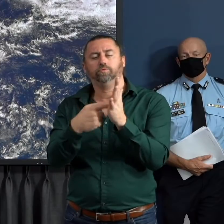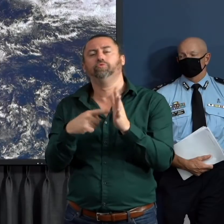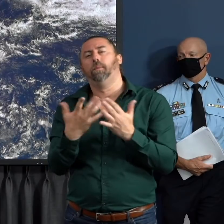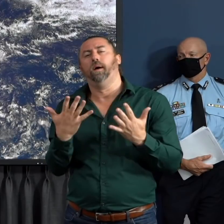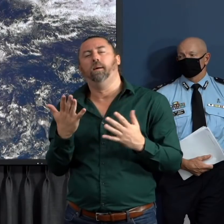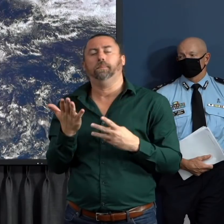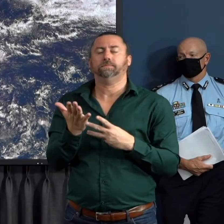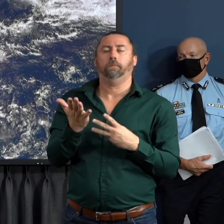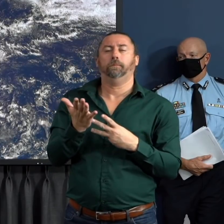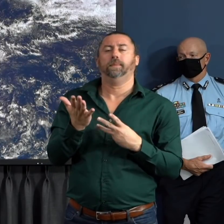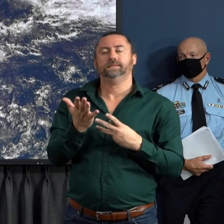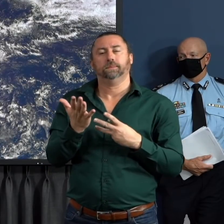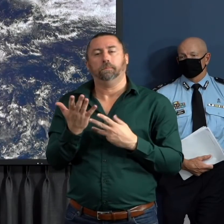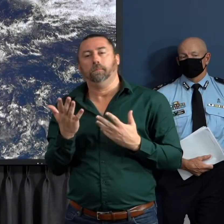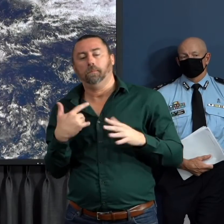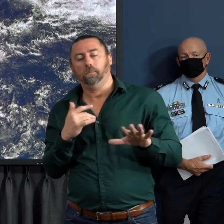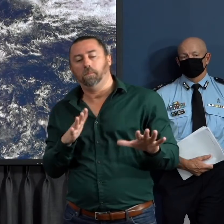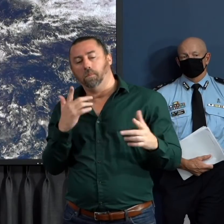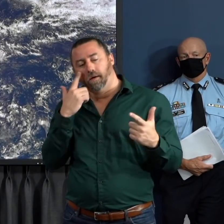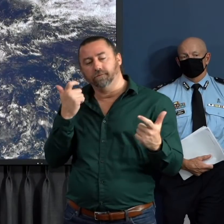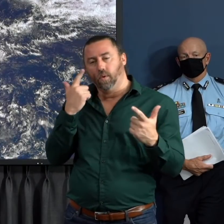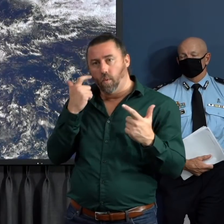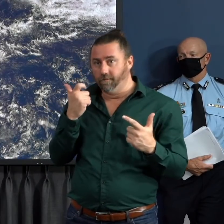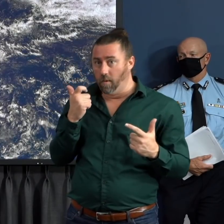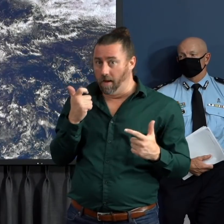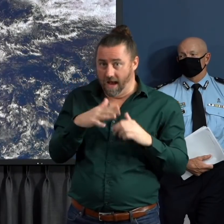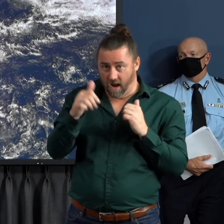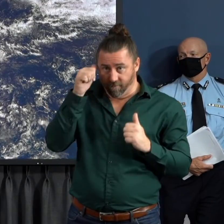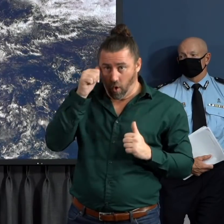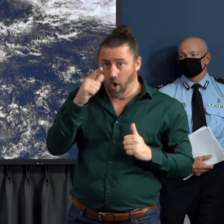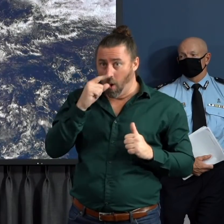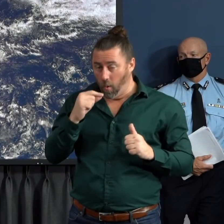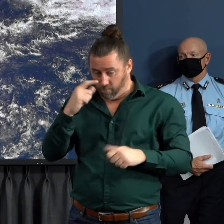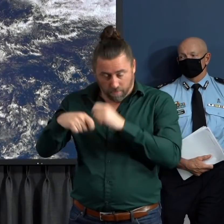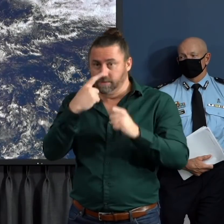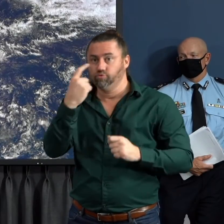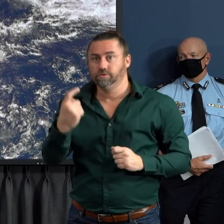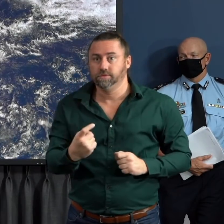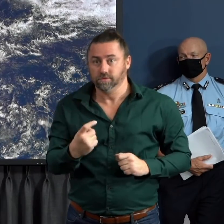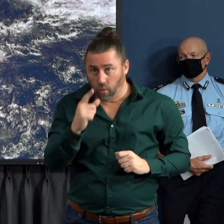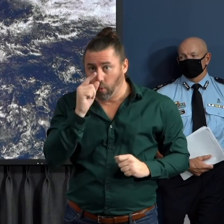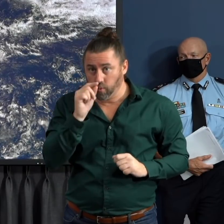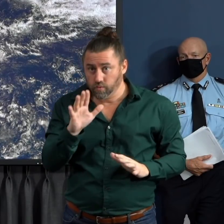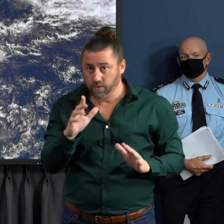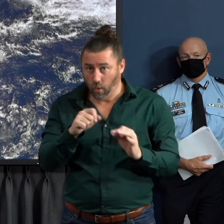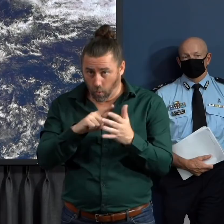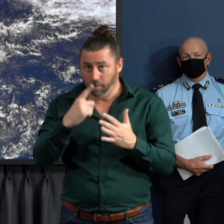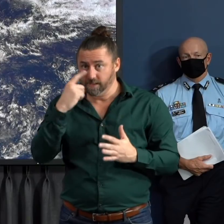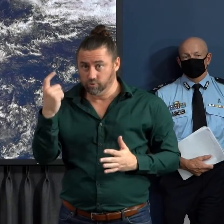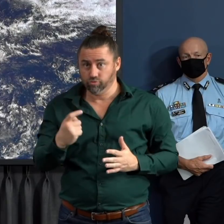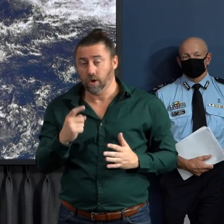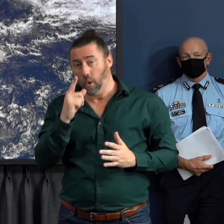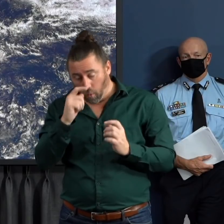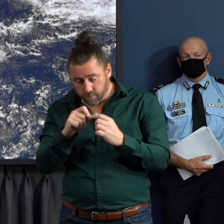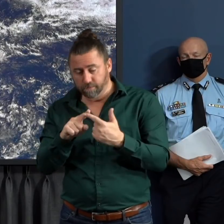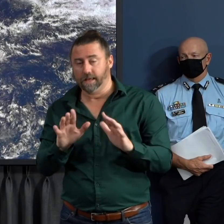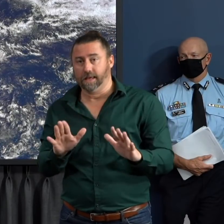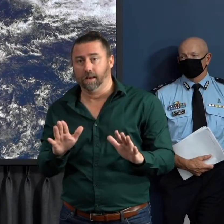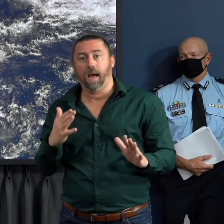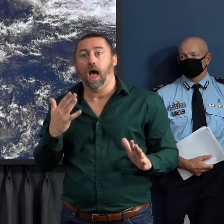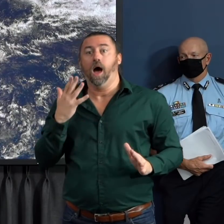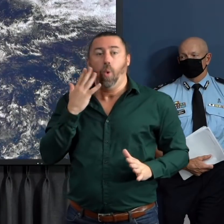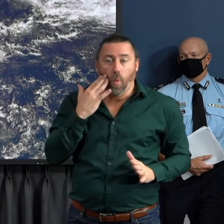is absolutely evolving, so we want people to know that there is absolutely the possibility it can get to major, but what we can't say